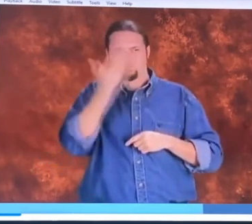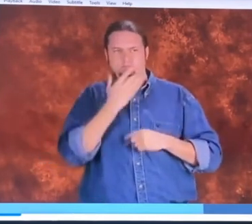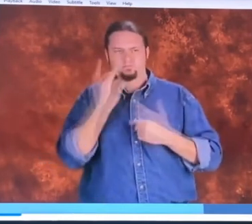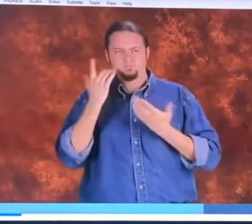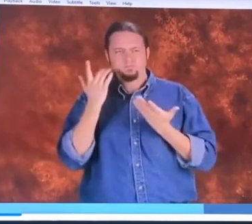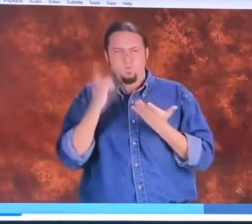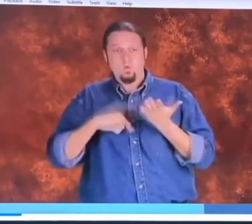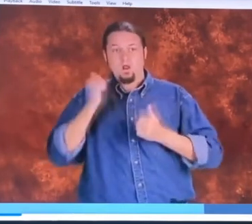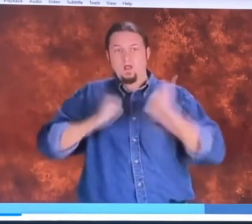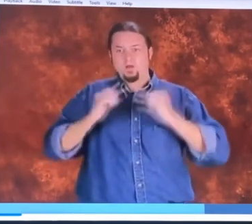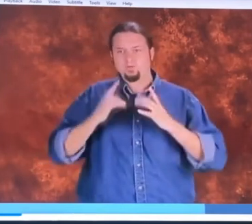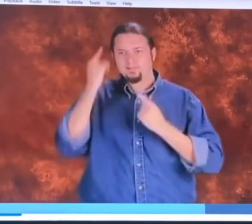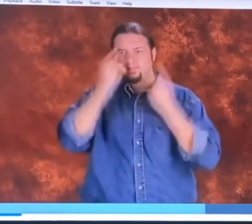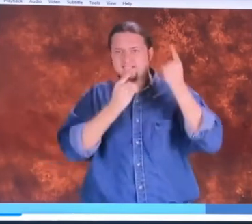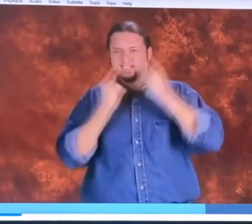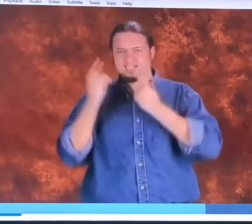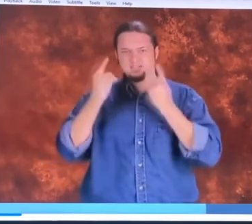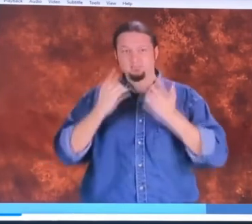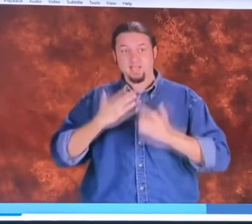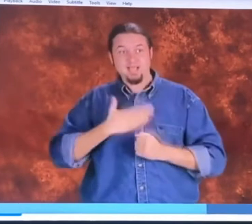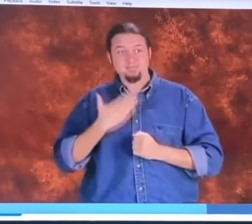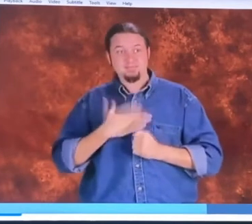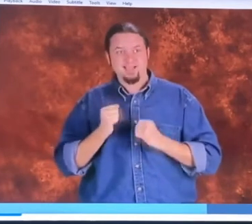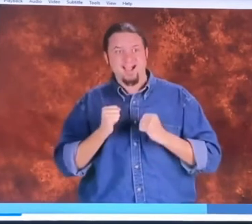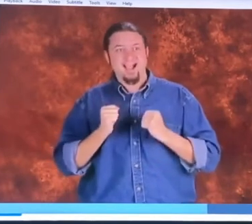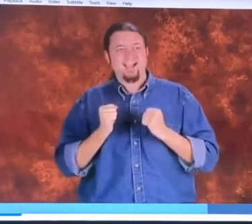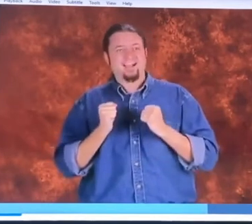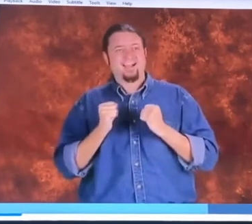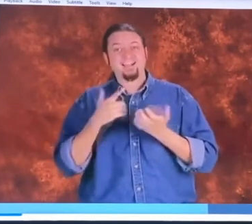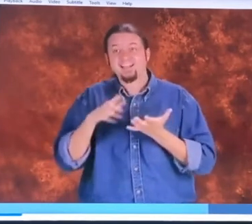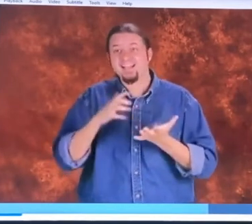Sometimes a movie director will zoom into actors' faces for emotional effect.